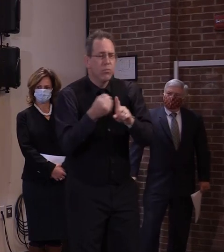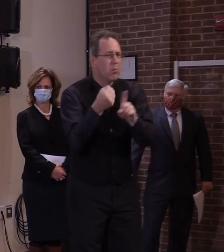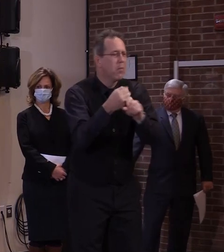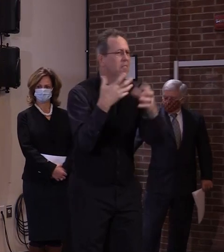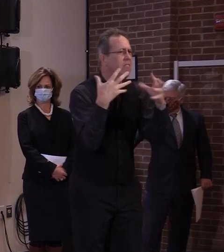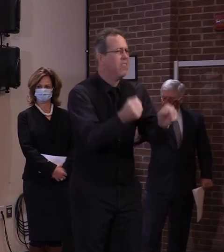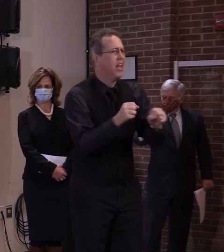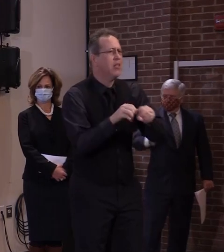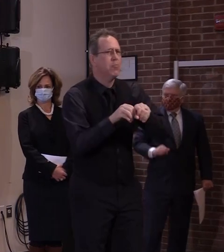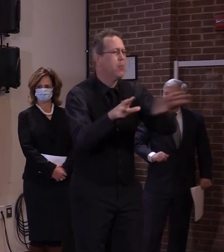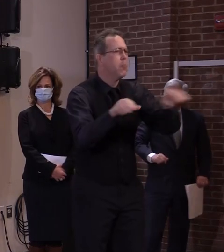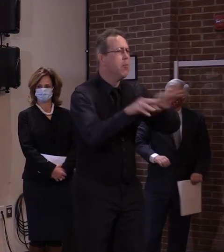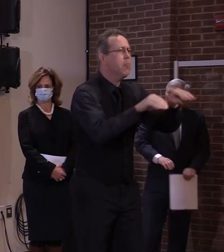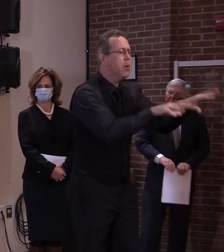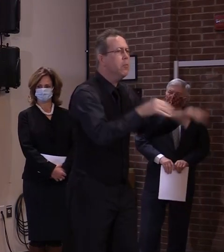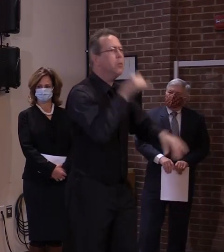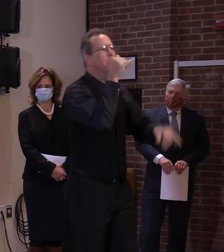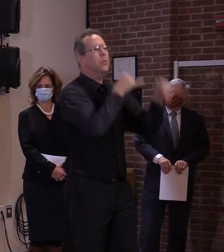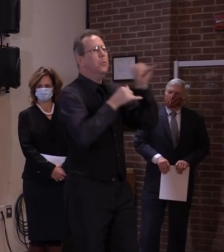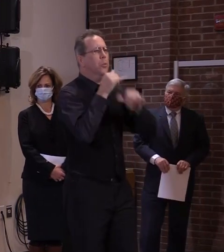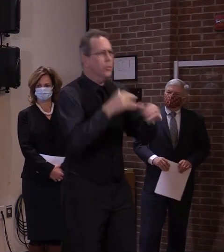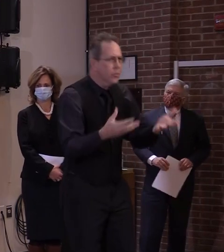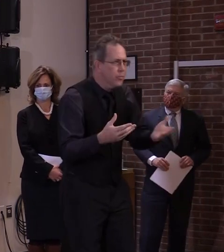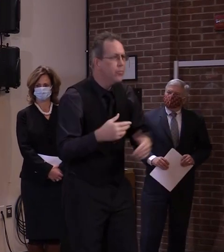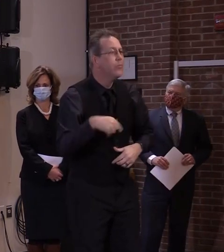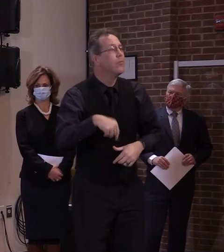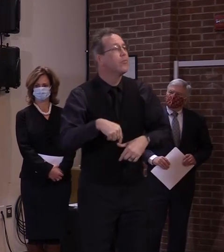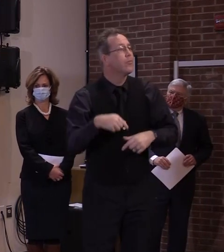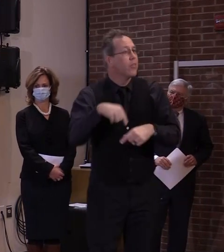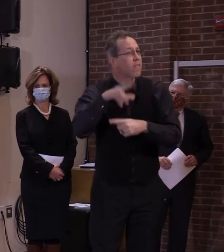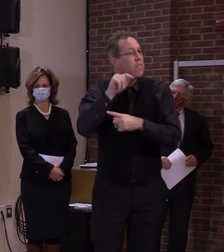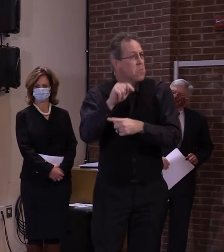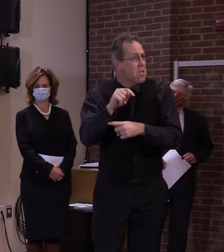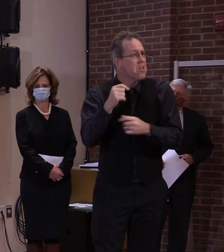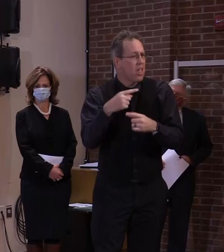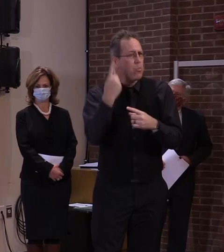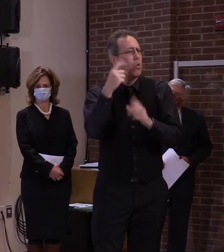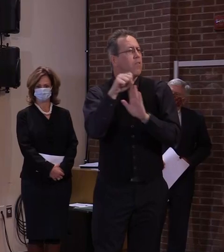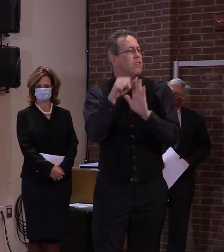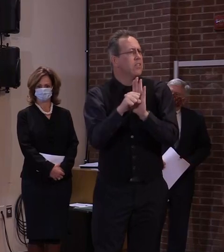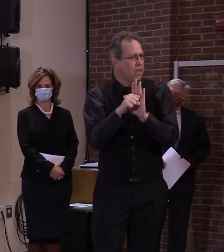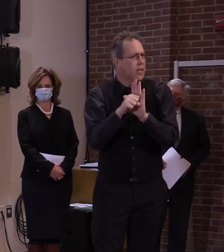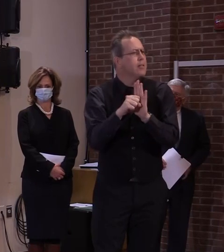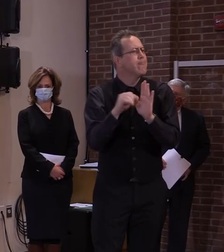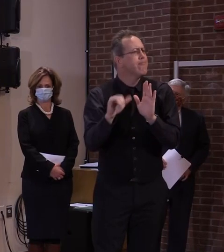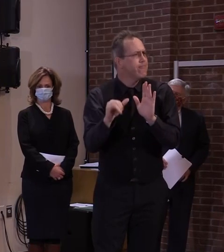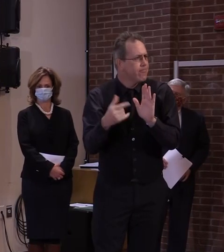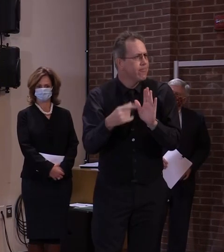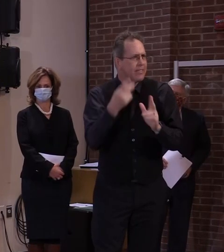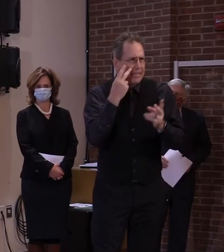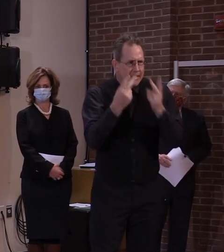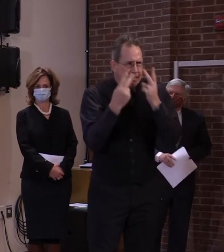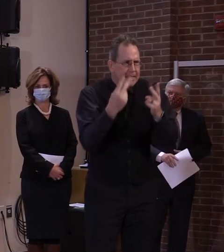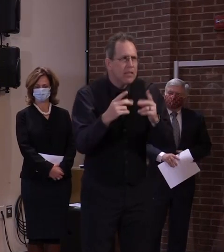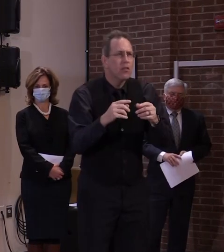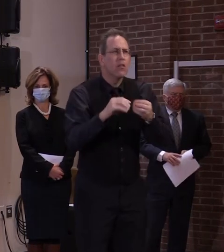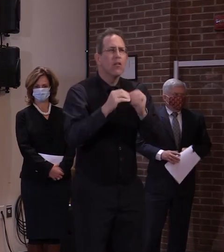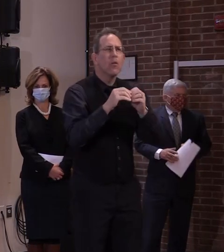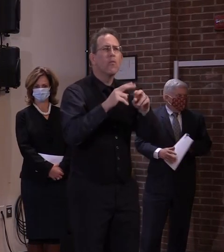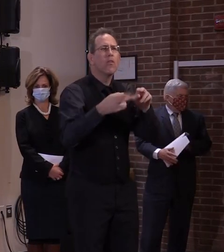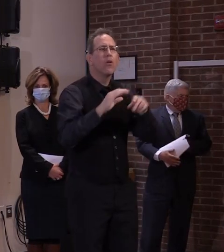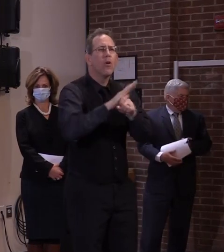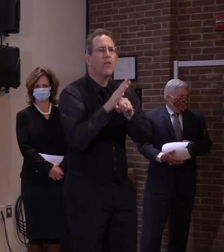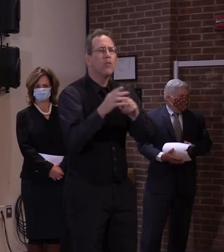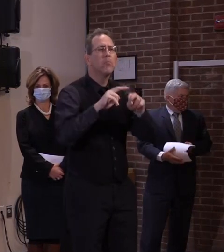Although Vermont is one of the only states in the Northeast that has actually seen cases go down over the last couple of